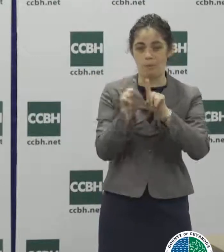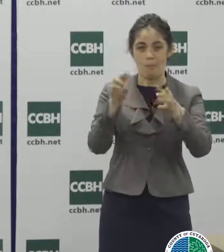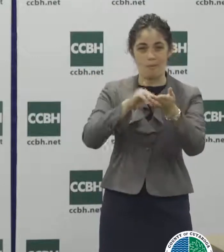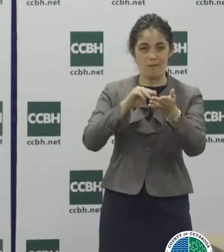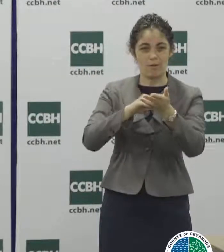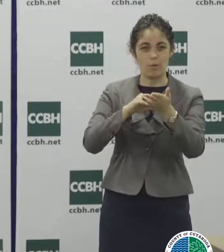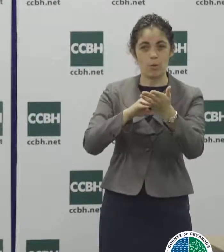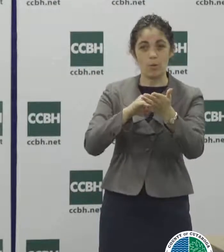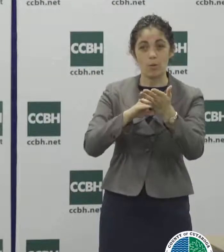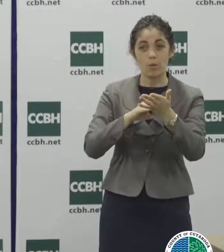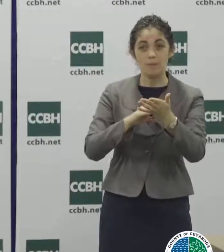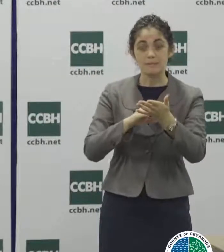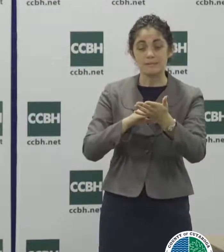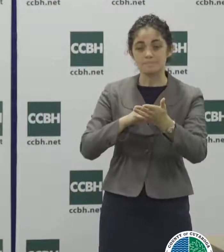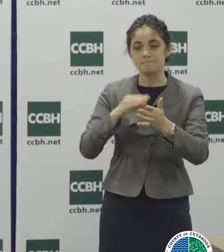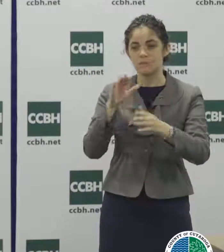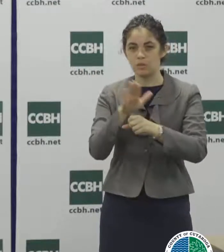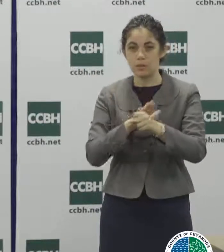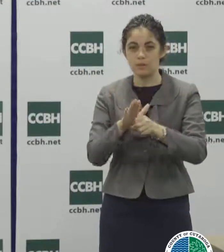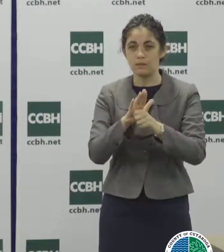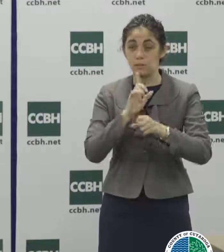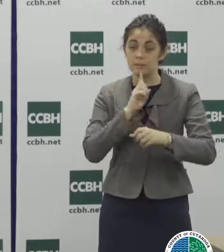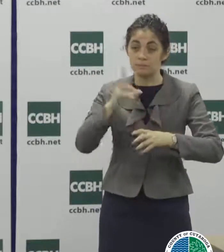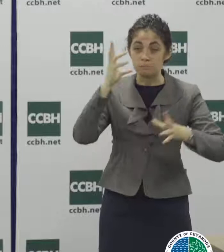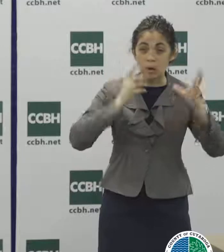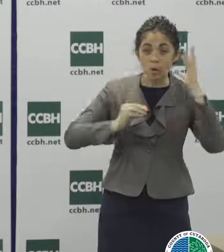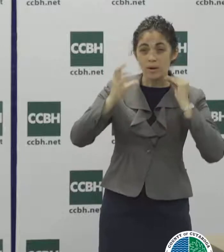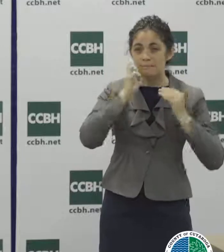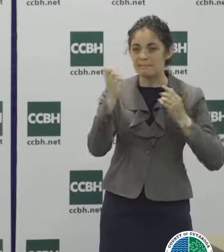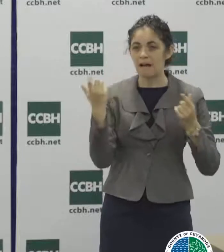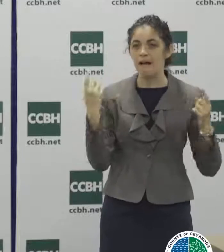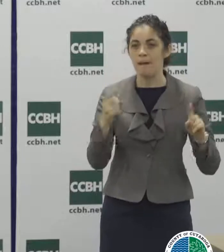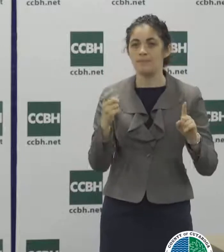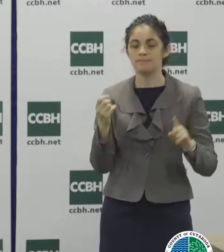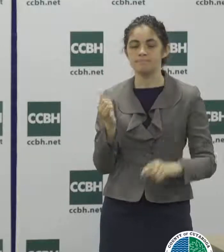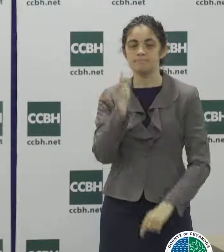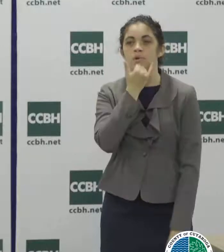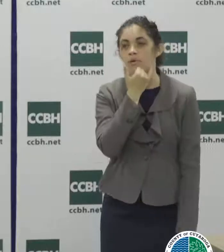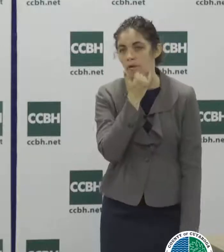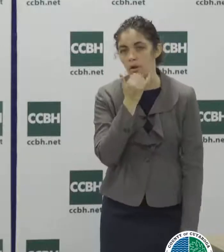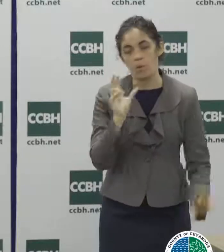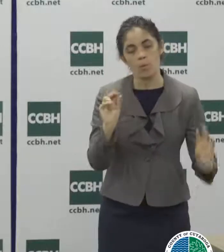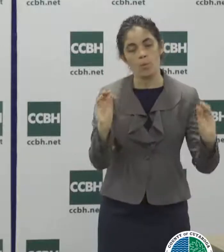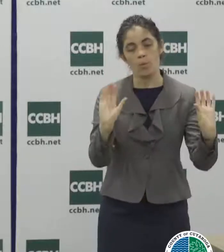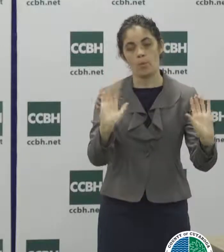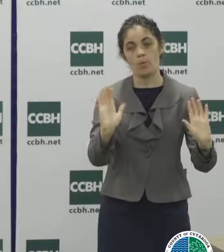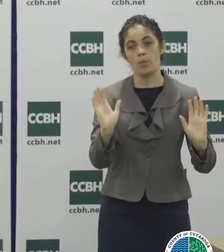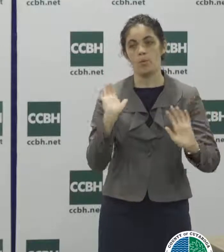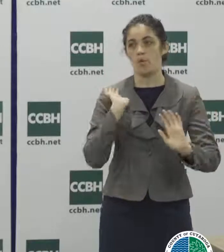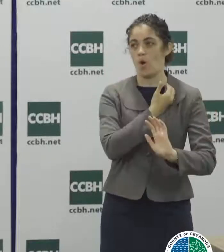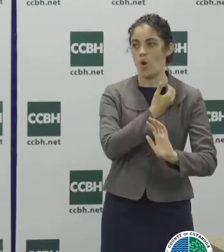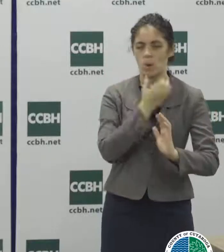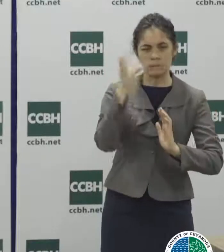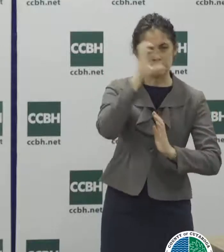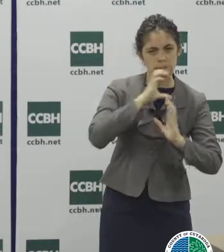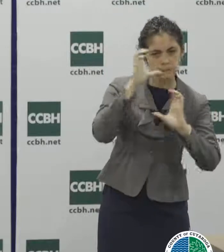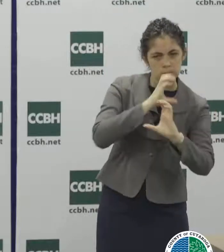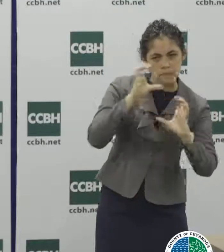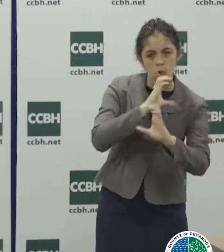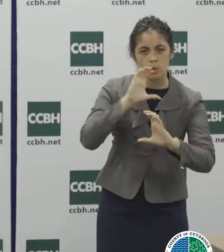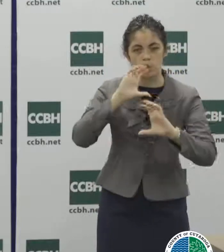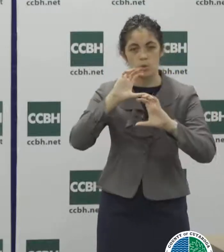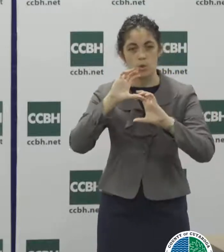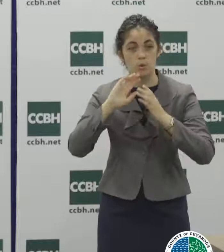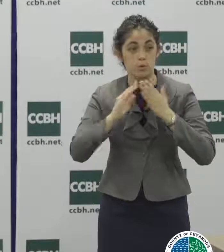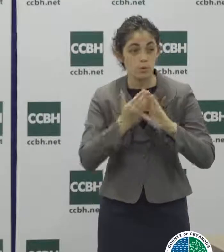community has mounted. This did not come by accident. Our research community